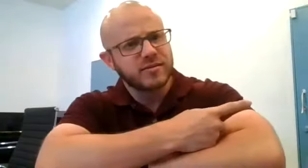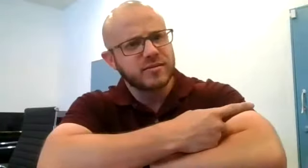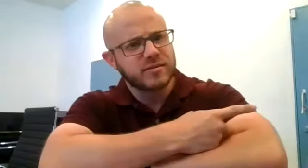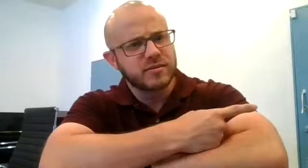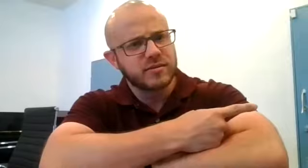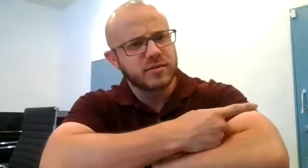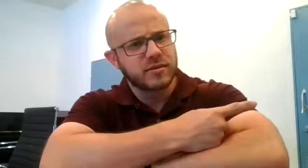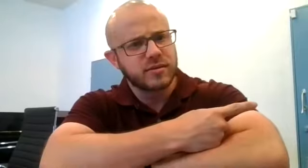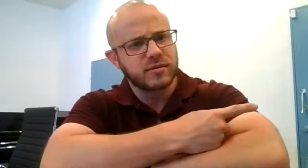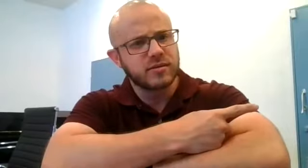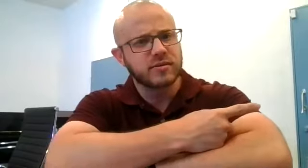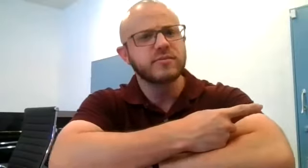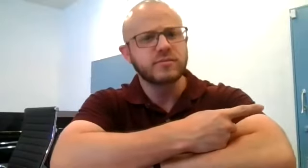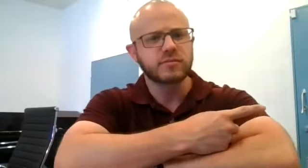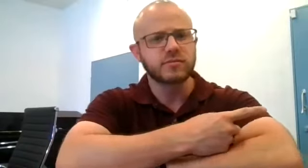great day.